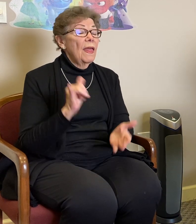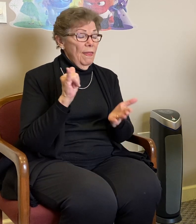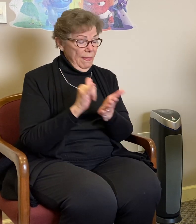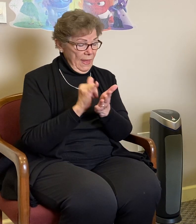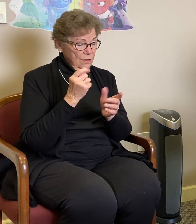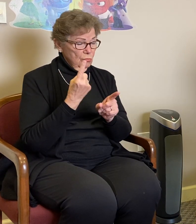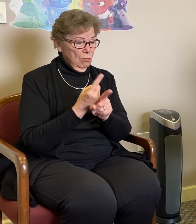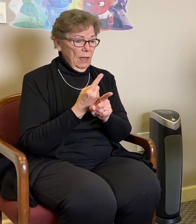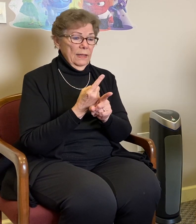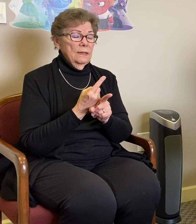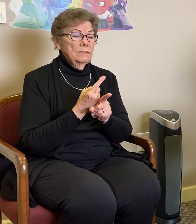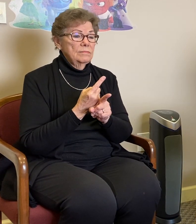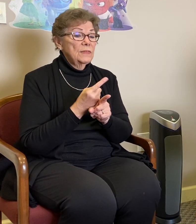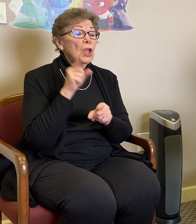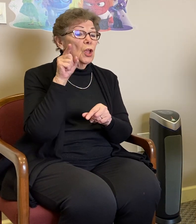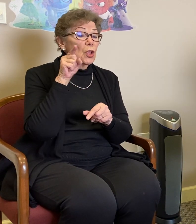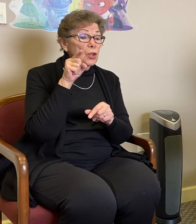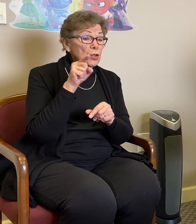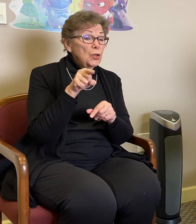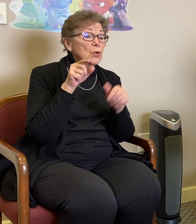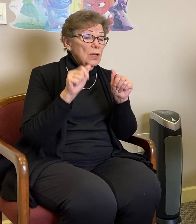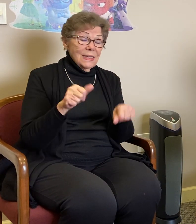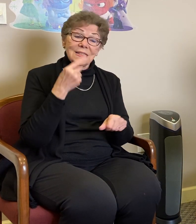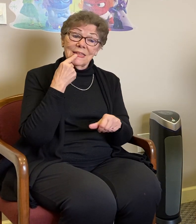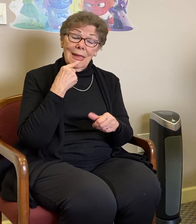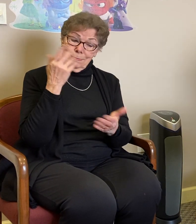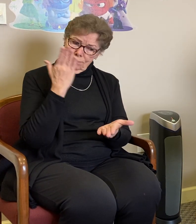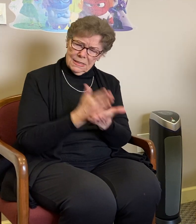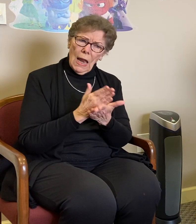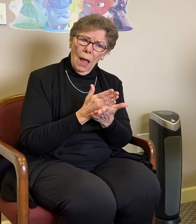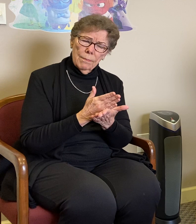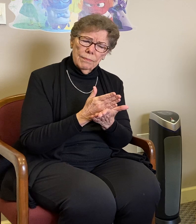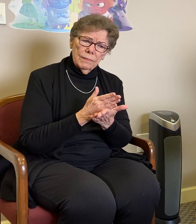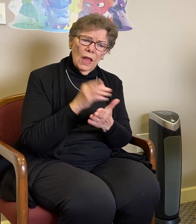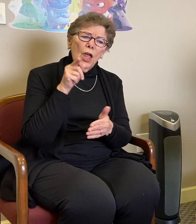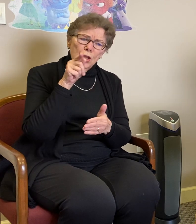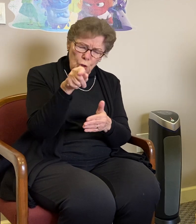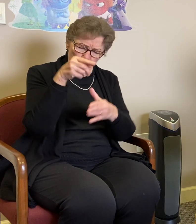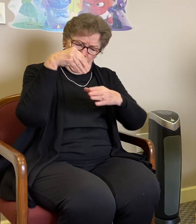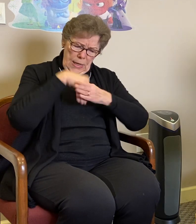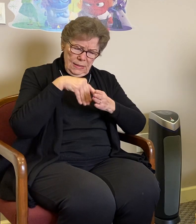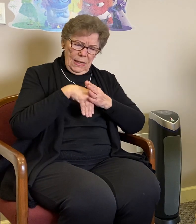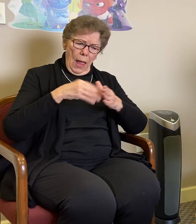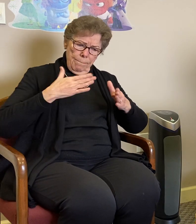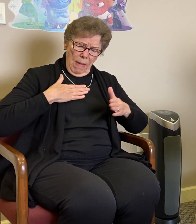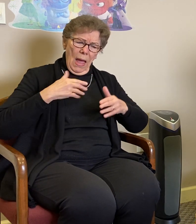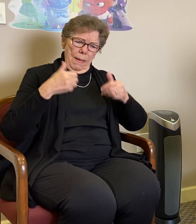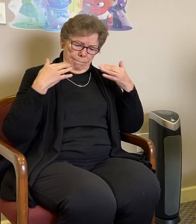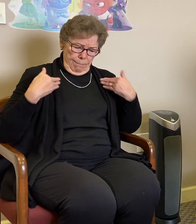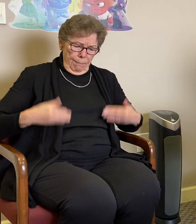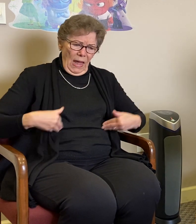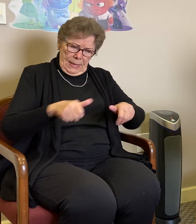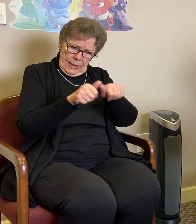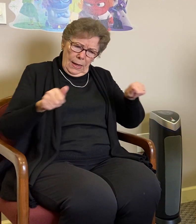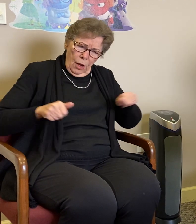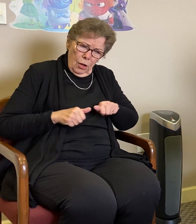That's right. You can say, "Stop! You are inside my body boundary."